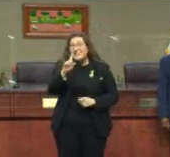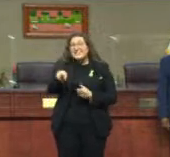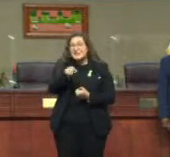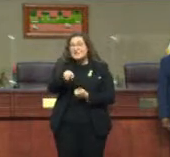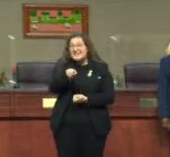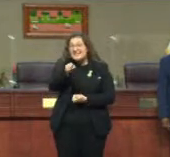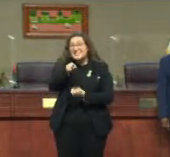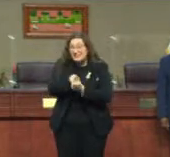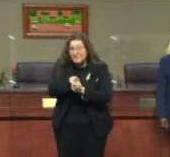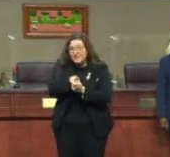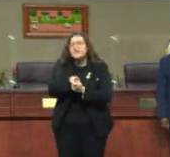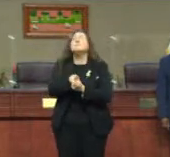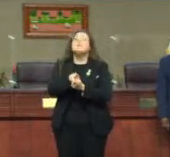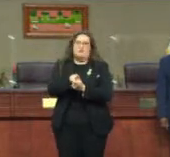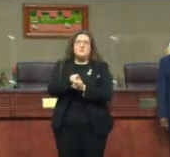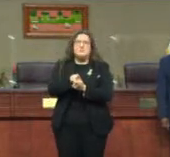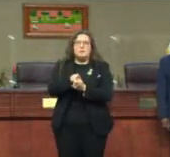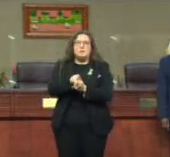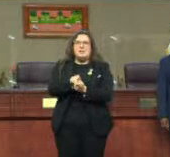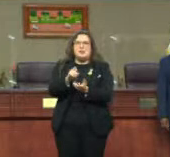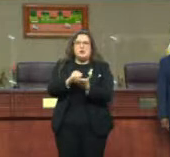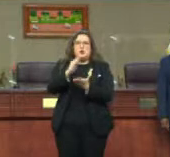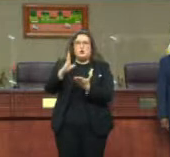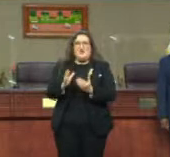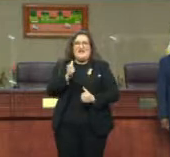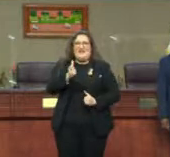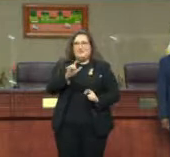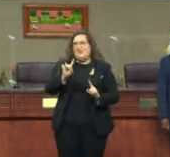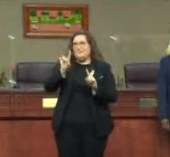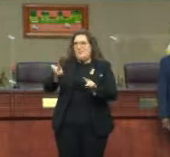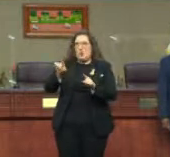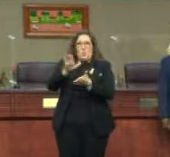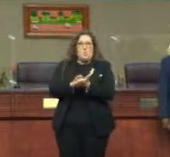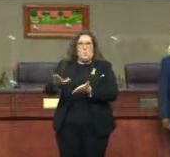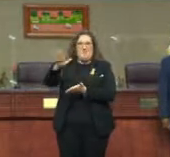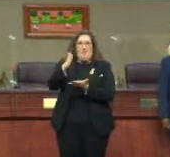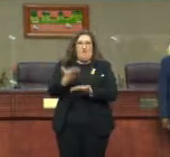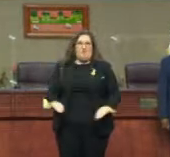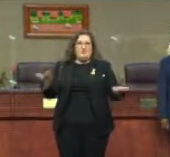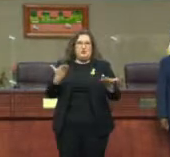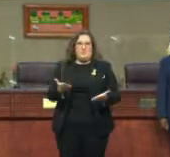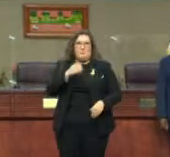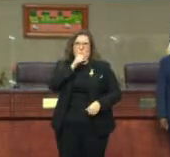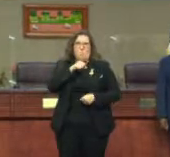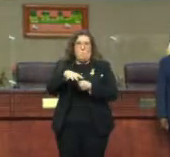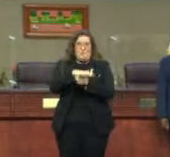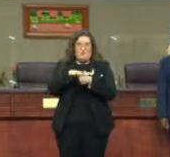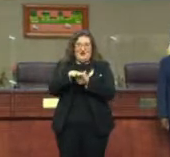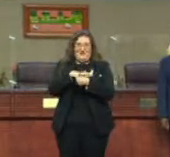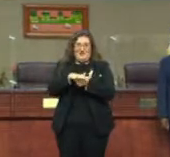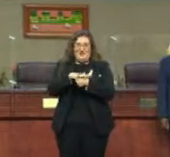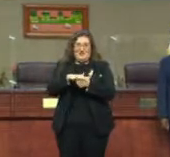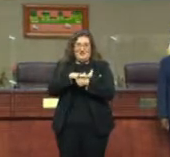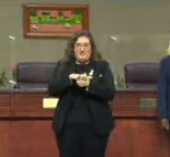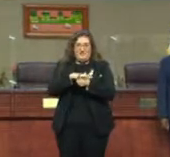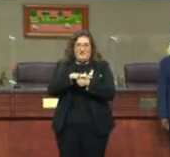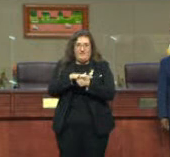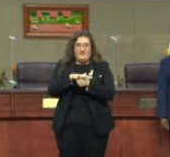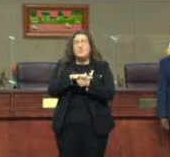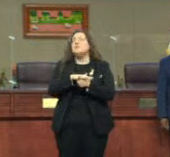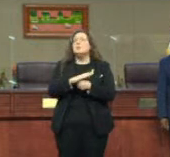our local colleges. So this is to say that this is the time that we have really to